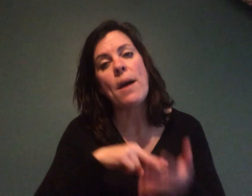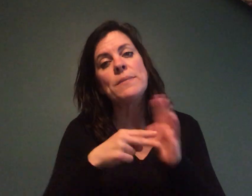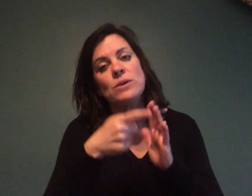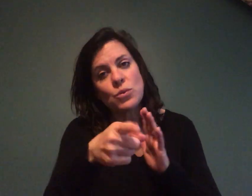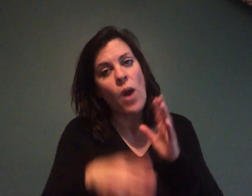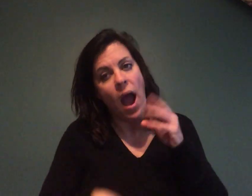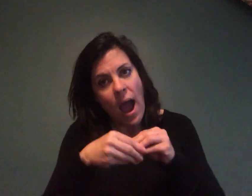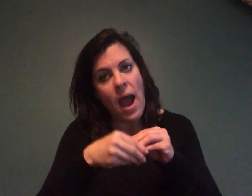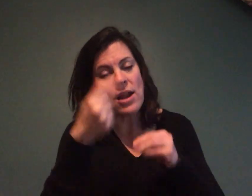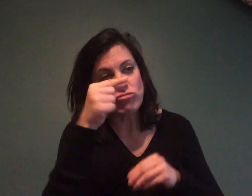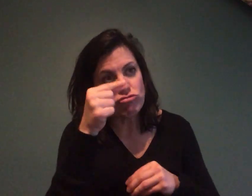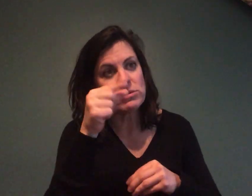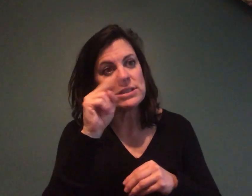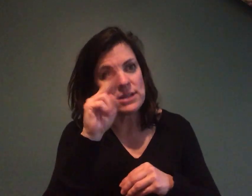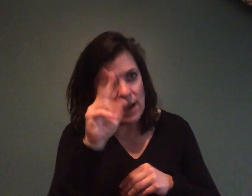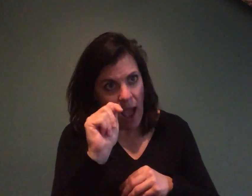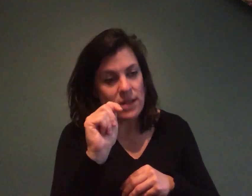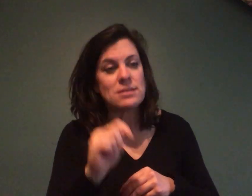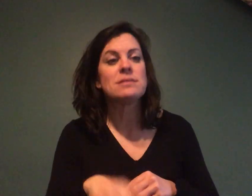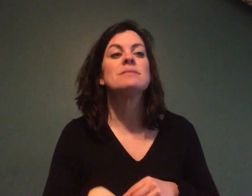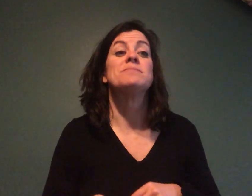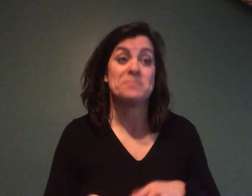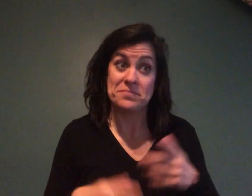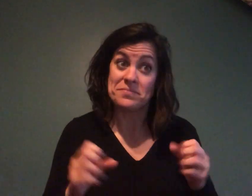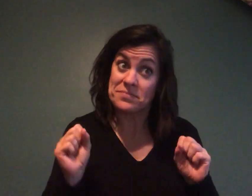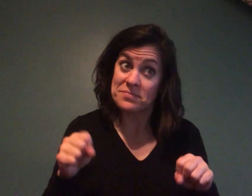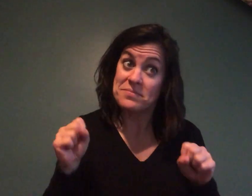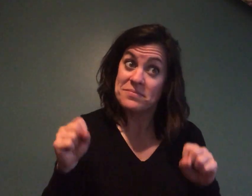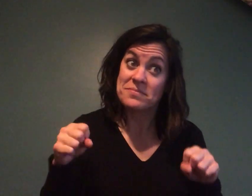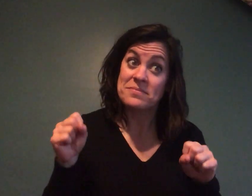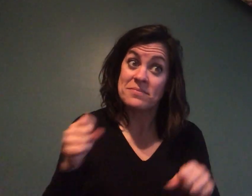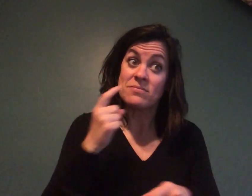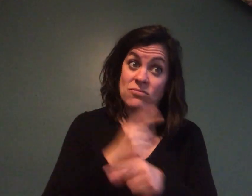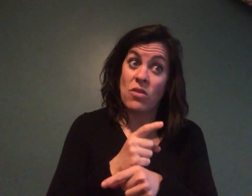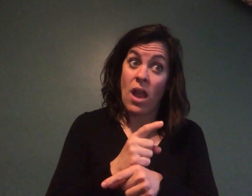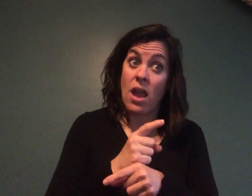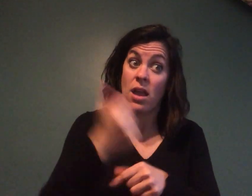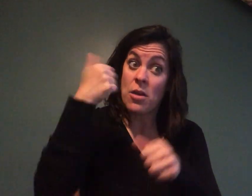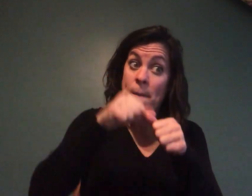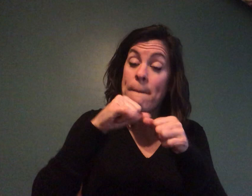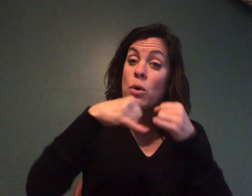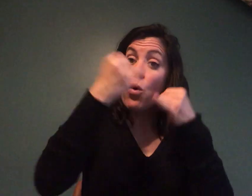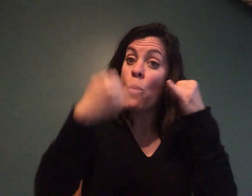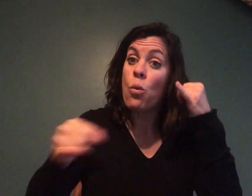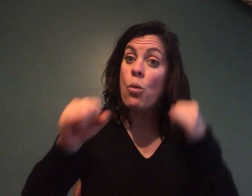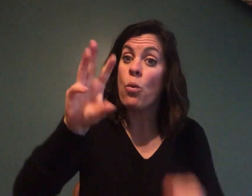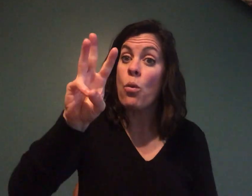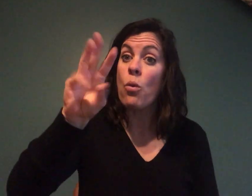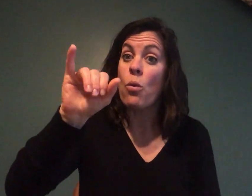The greenie, the wire nut. Remember the wire nut? That's what I was trying to say. What is